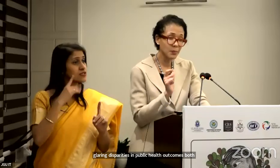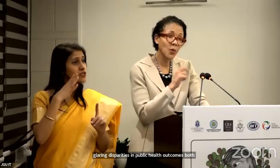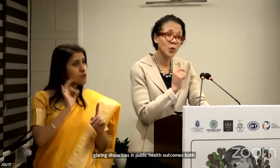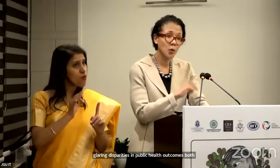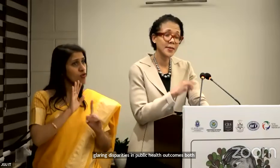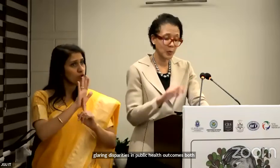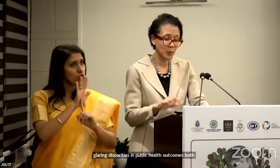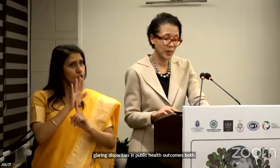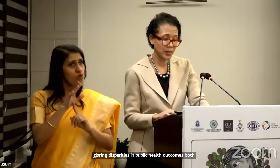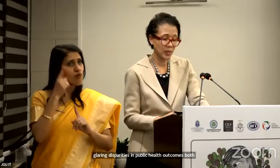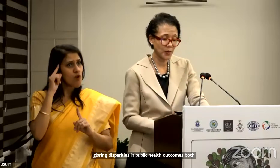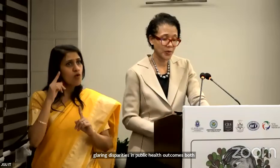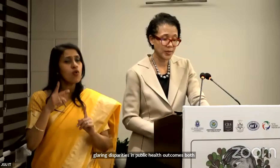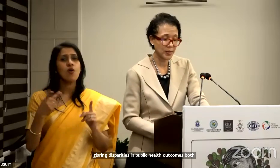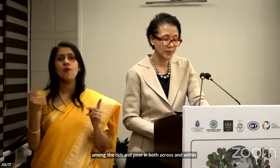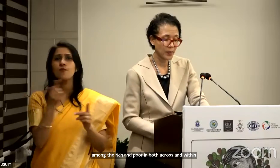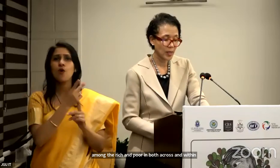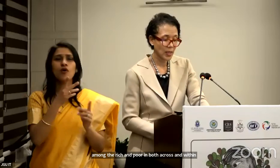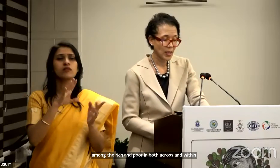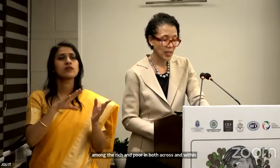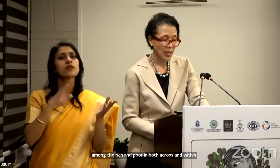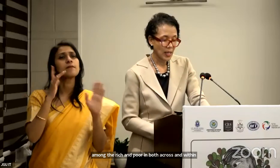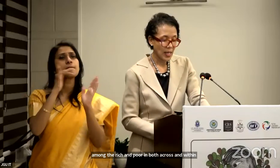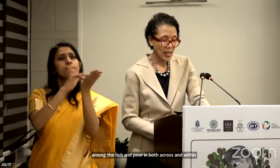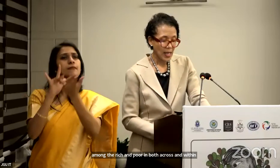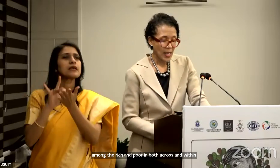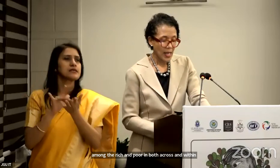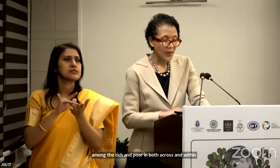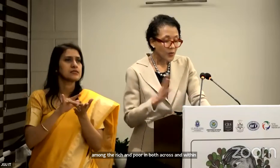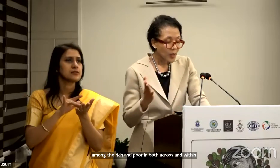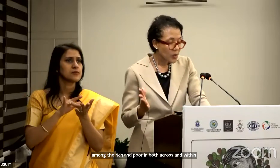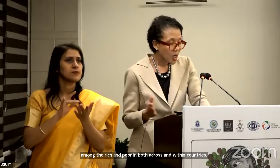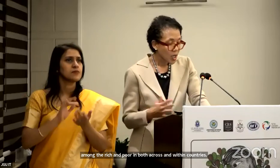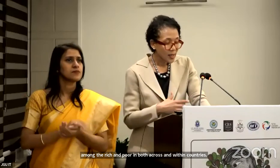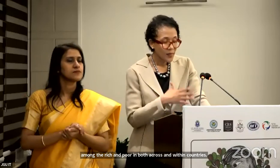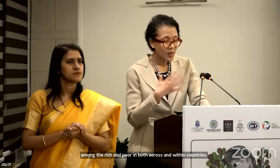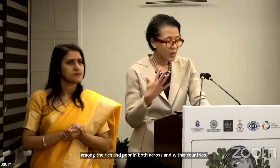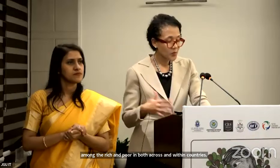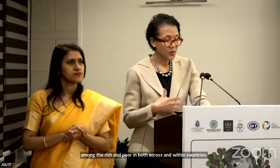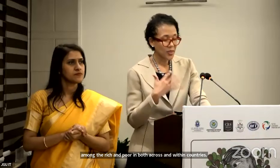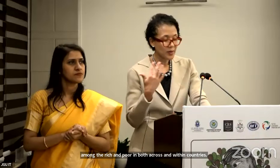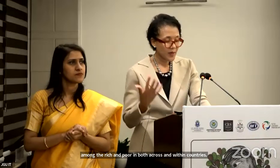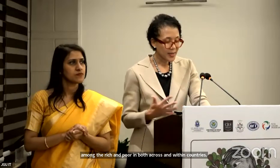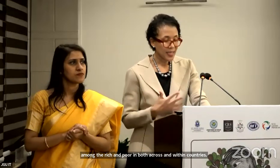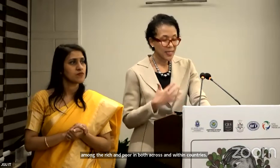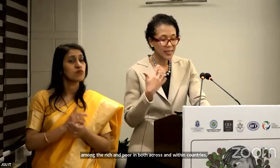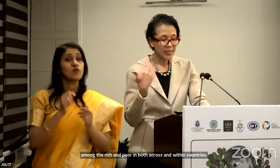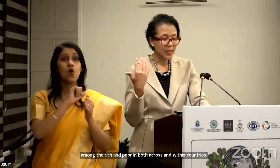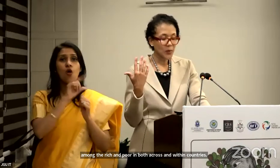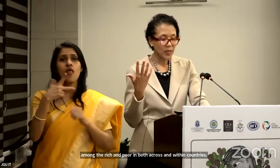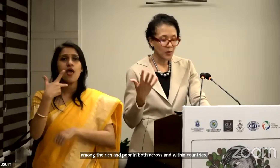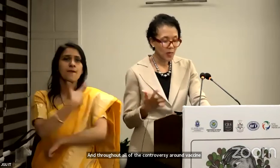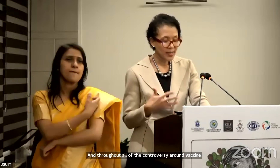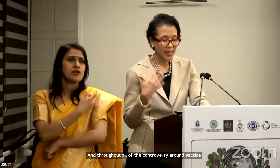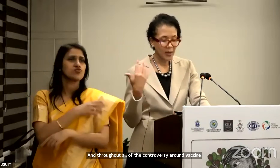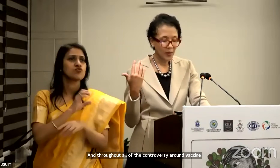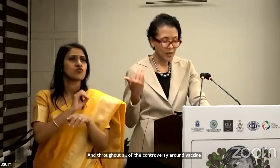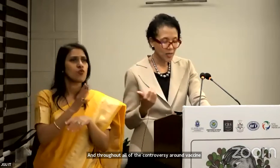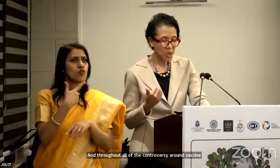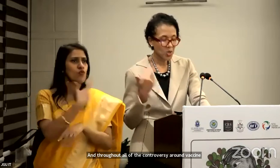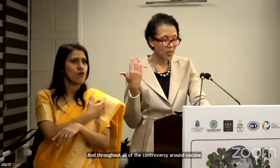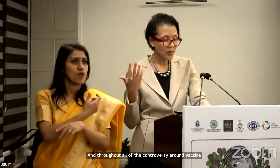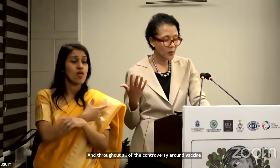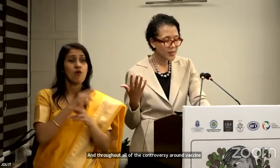in both across and within countries. And throughout all of the controversy around vaccine inequity, the right to